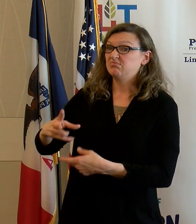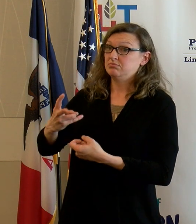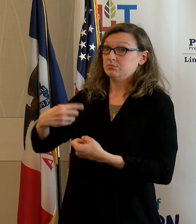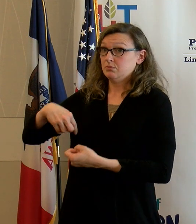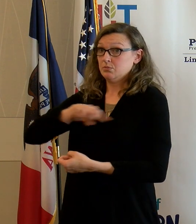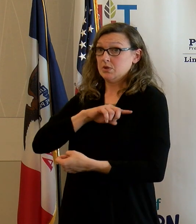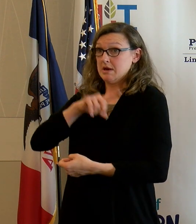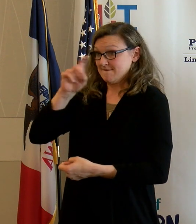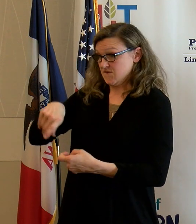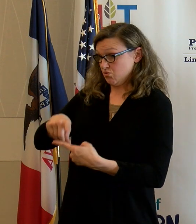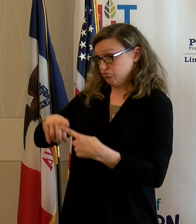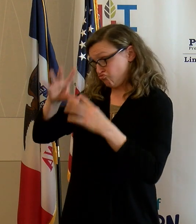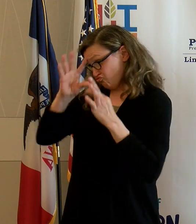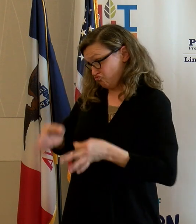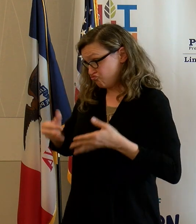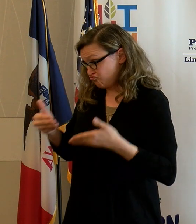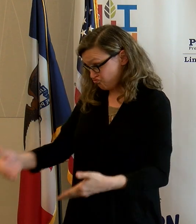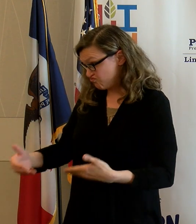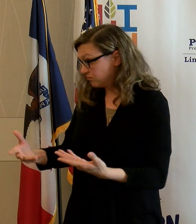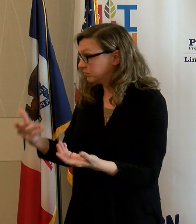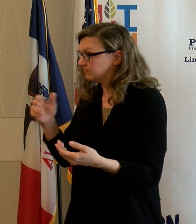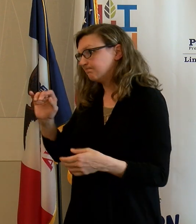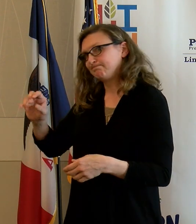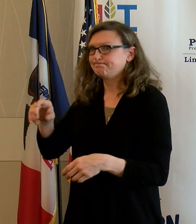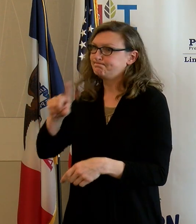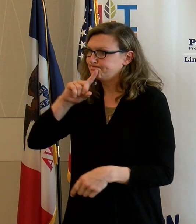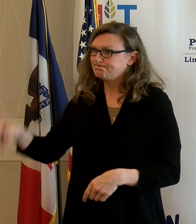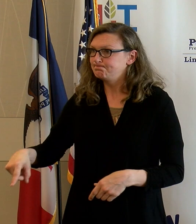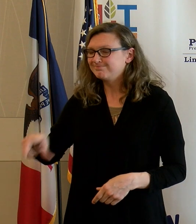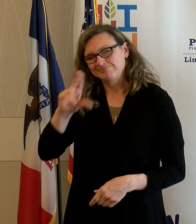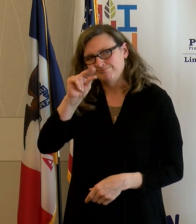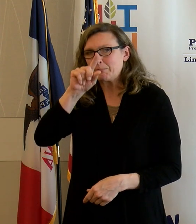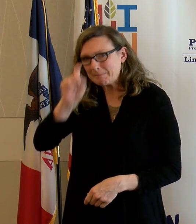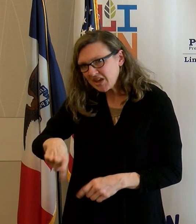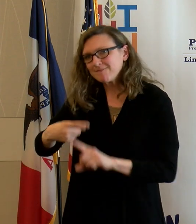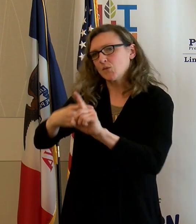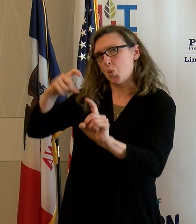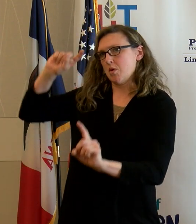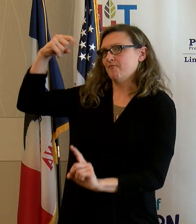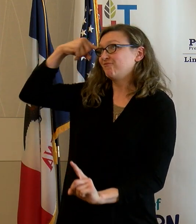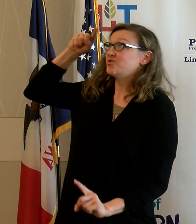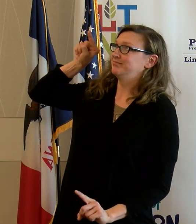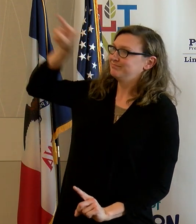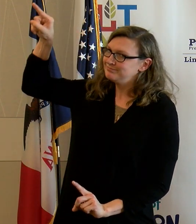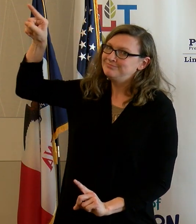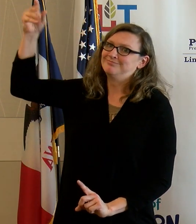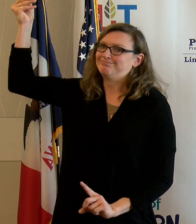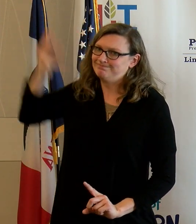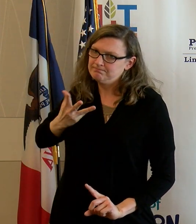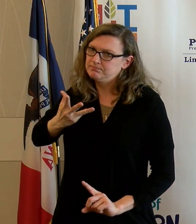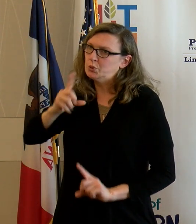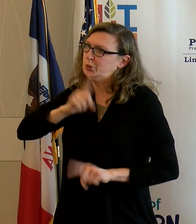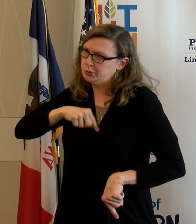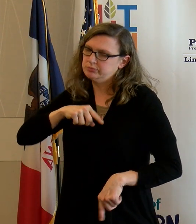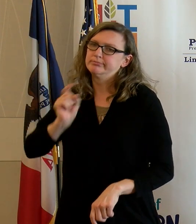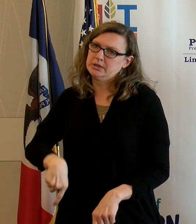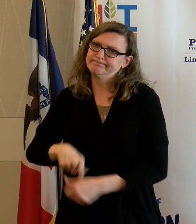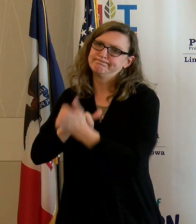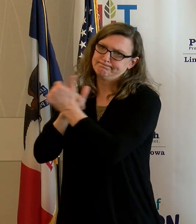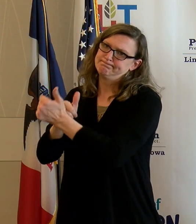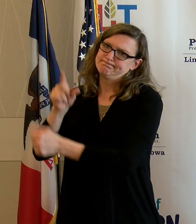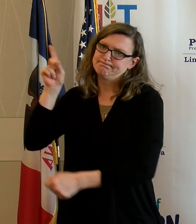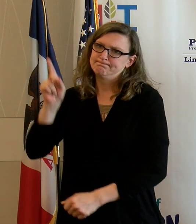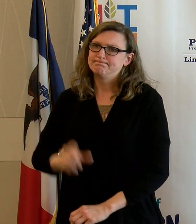And essentially, what is our response to that? So you heard it here today from one of